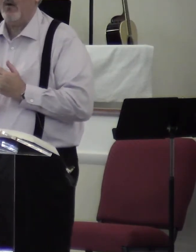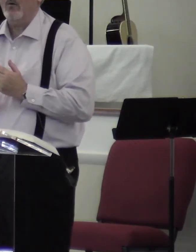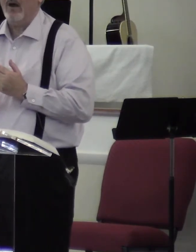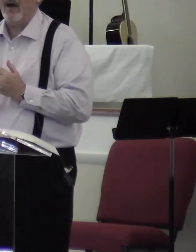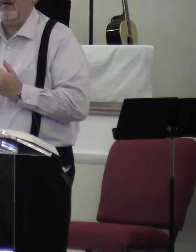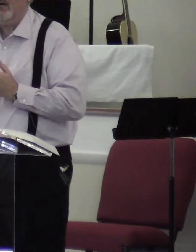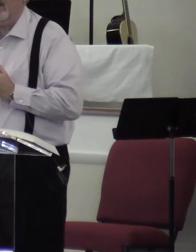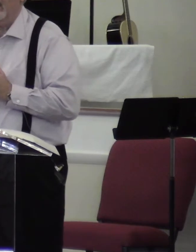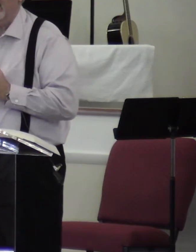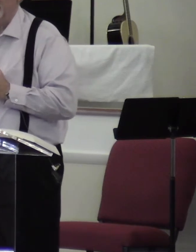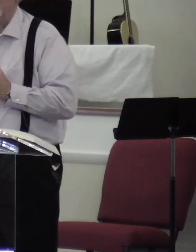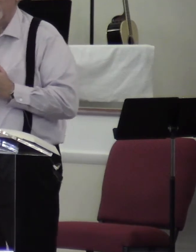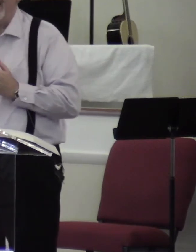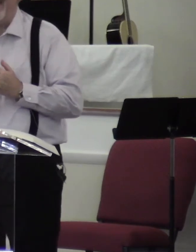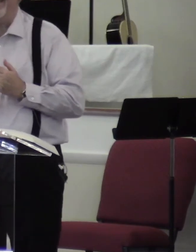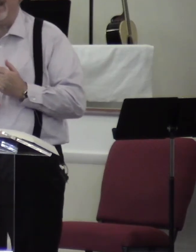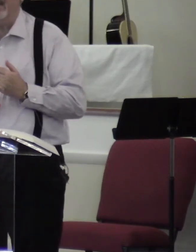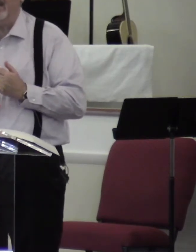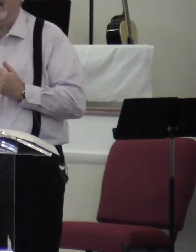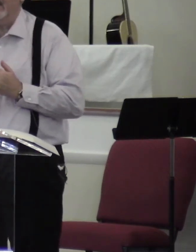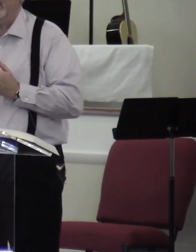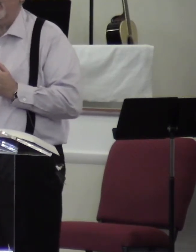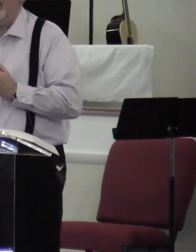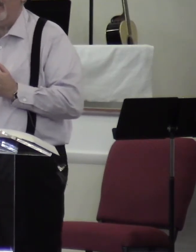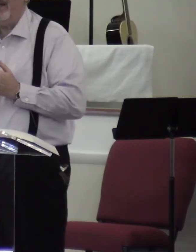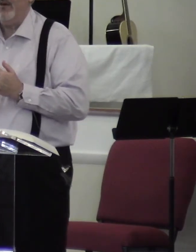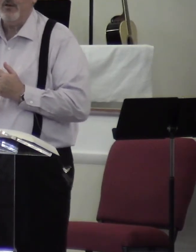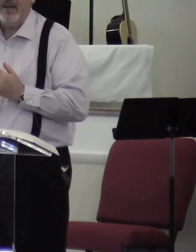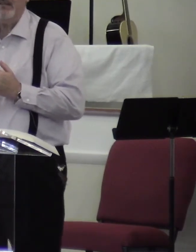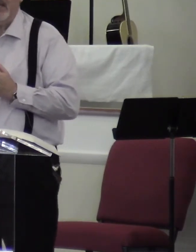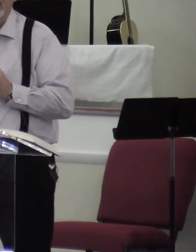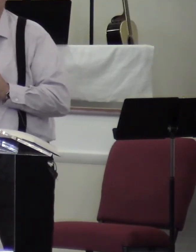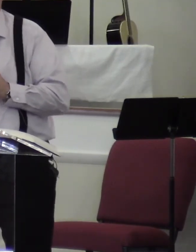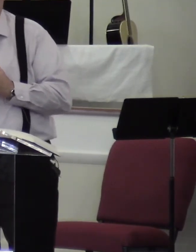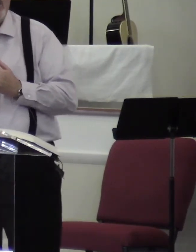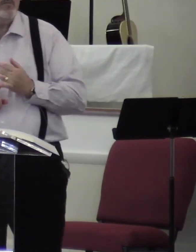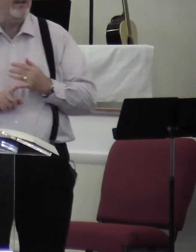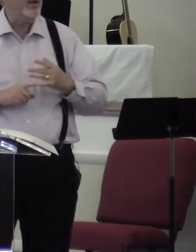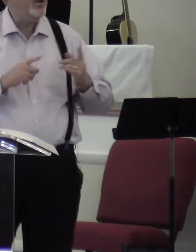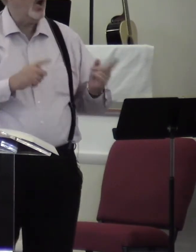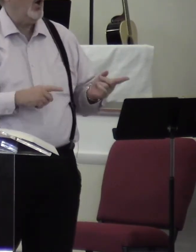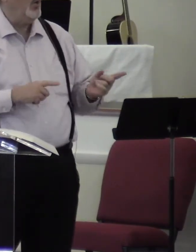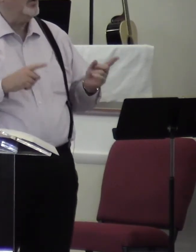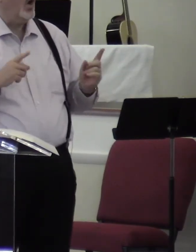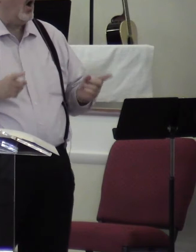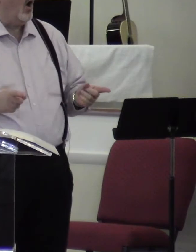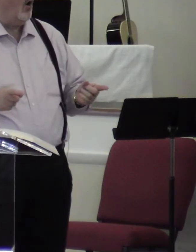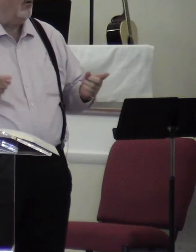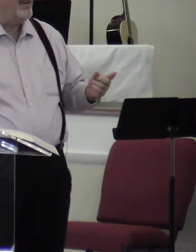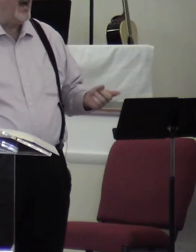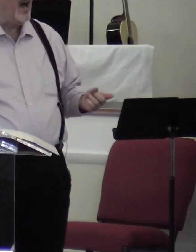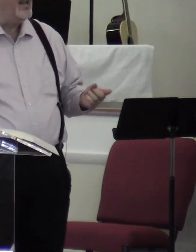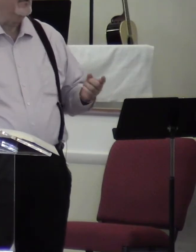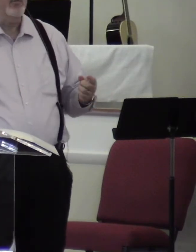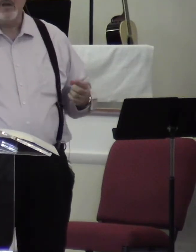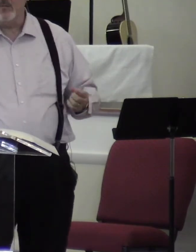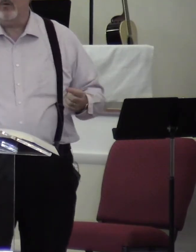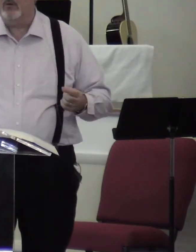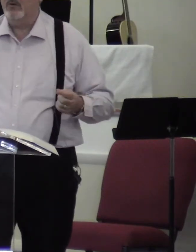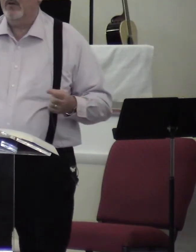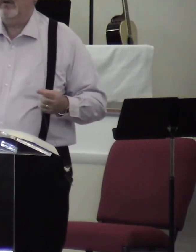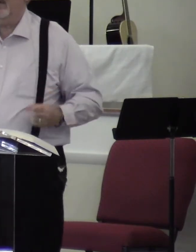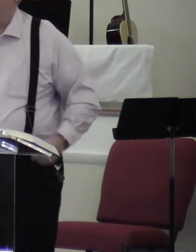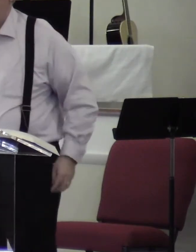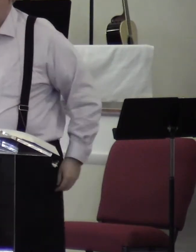get our English word ethnic. So a better translation of that would be to go to all kinds of